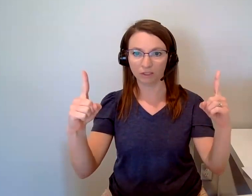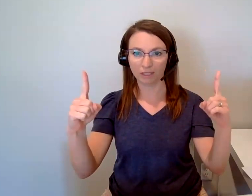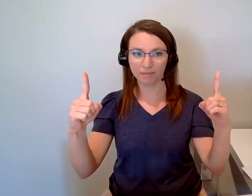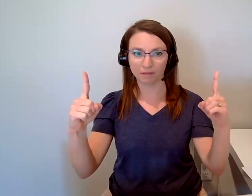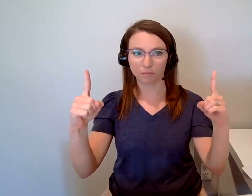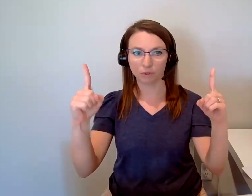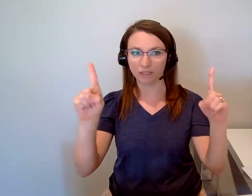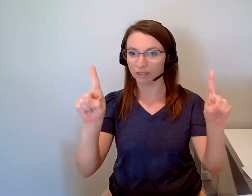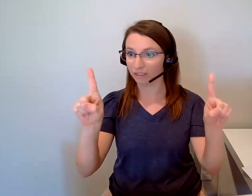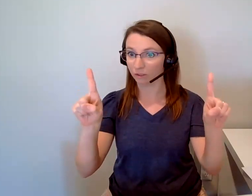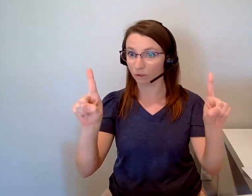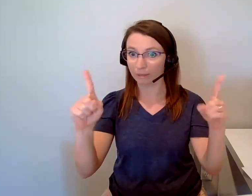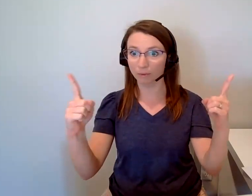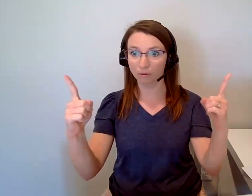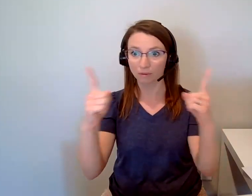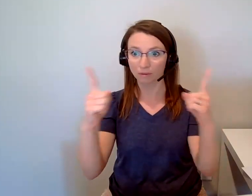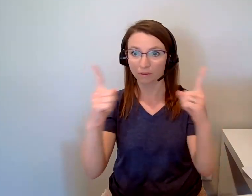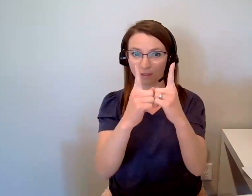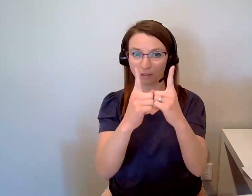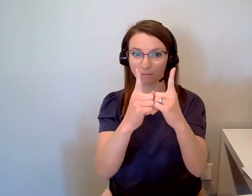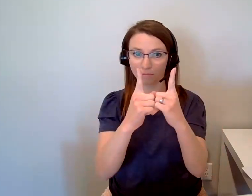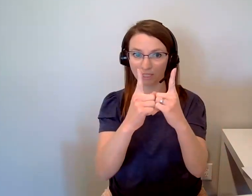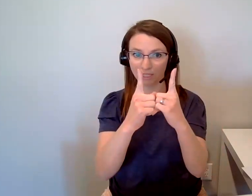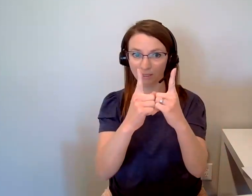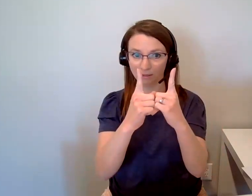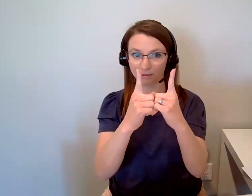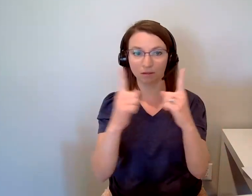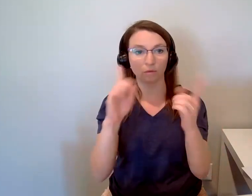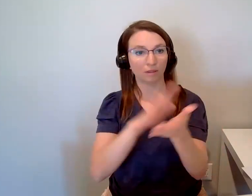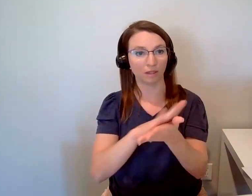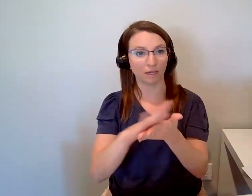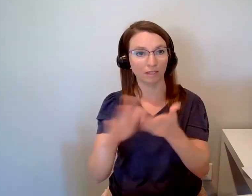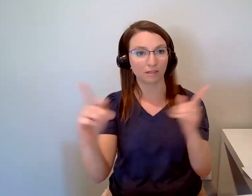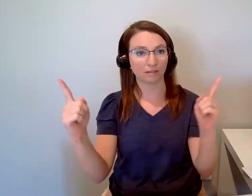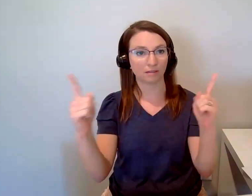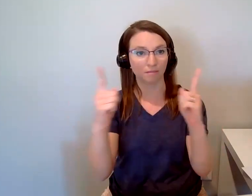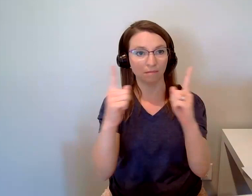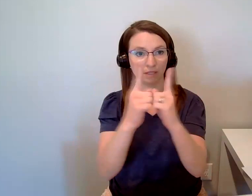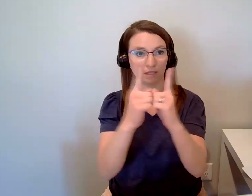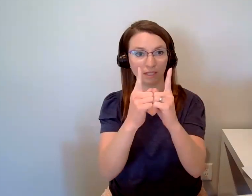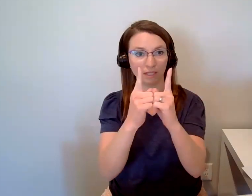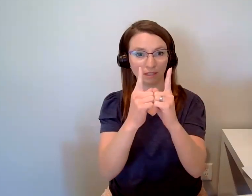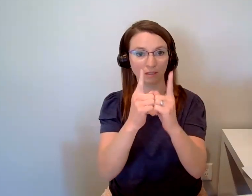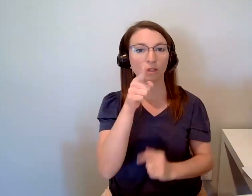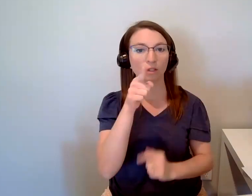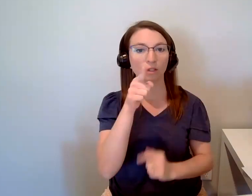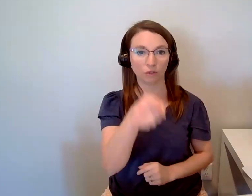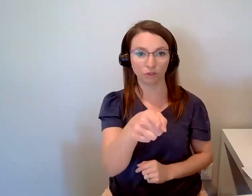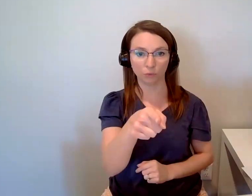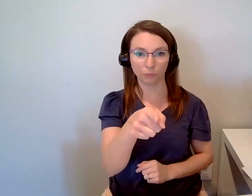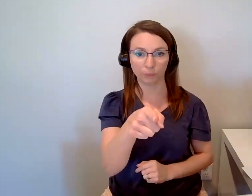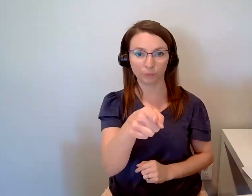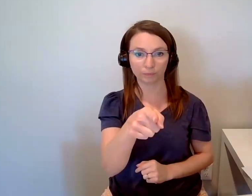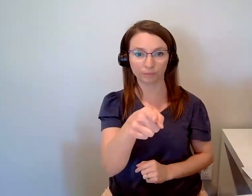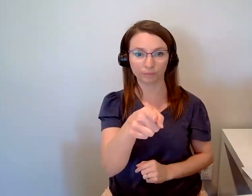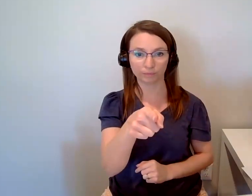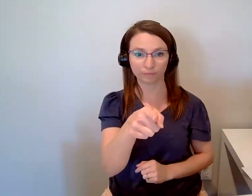shapes. Pretend that these are people meeting. So nice to meet you.